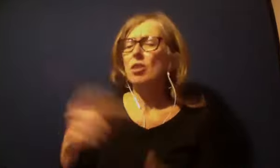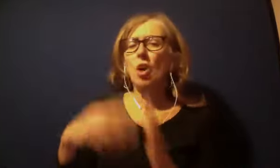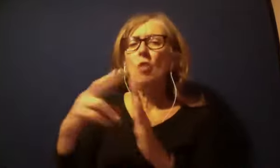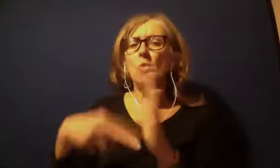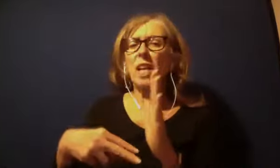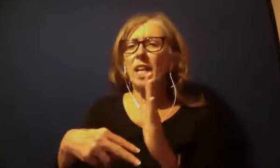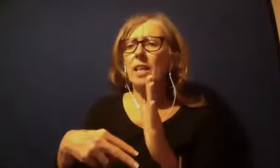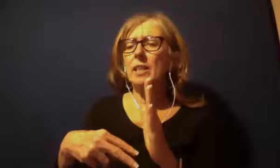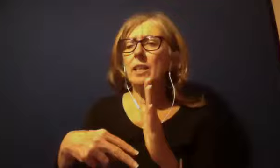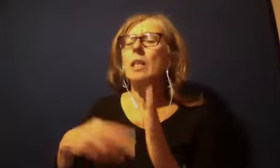the wives.